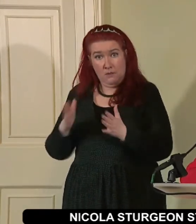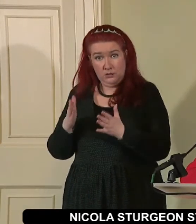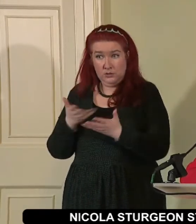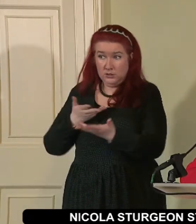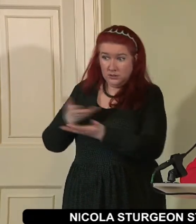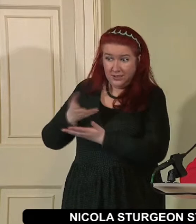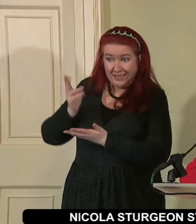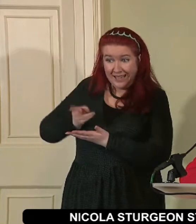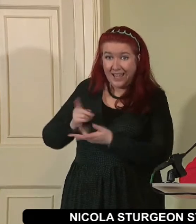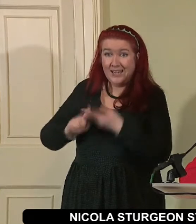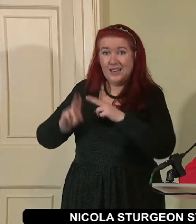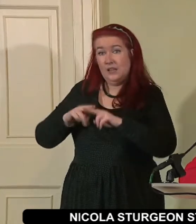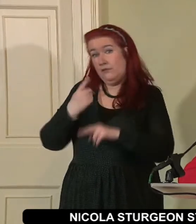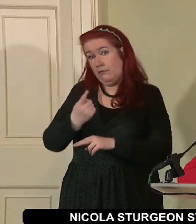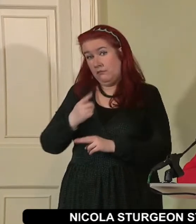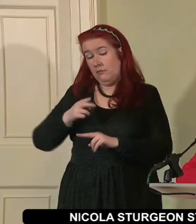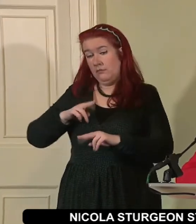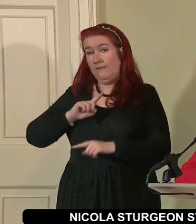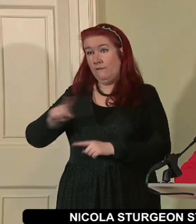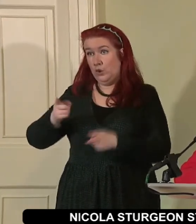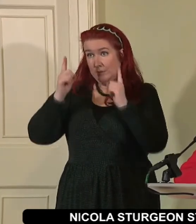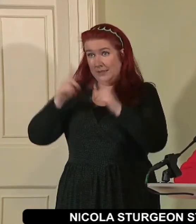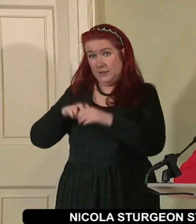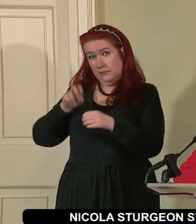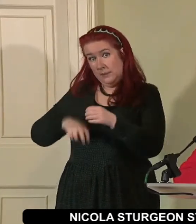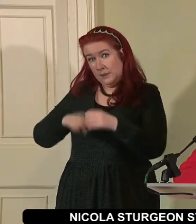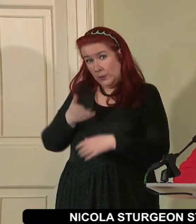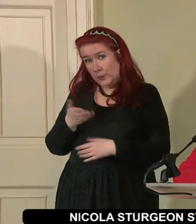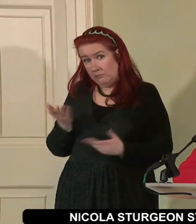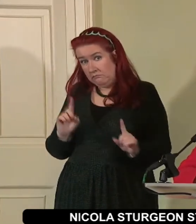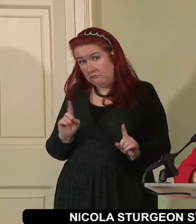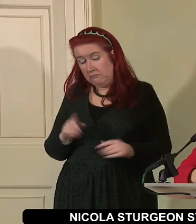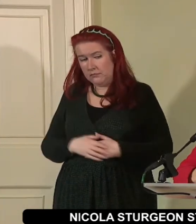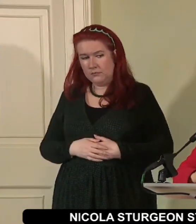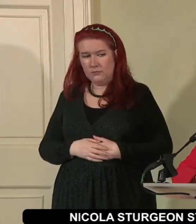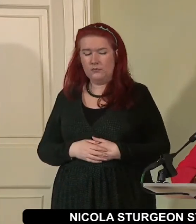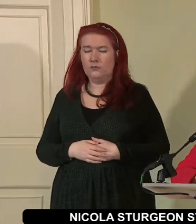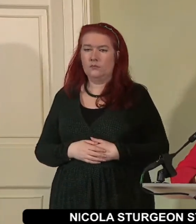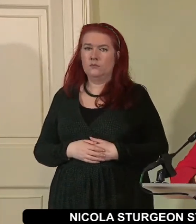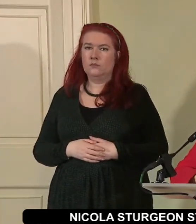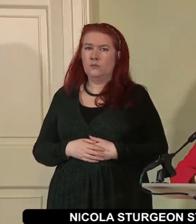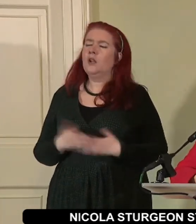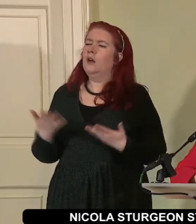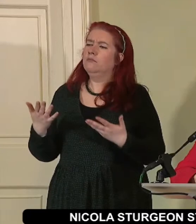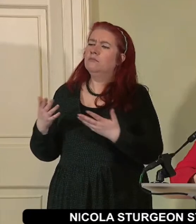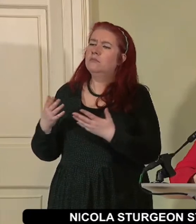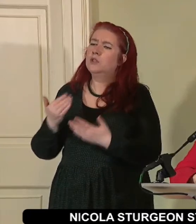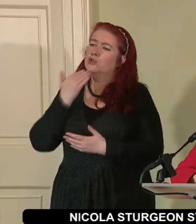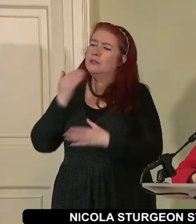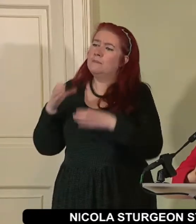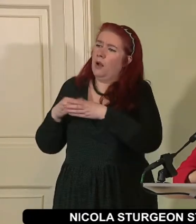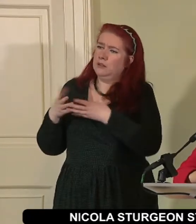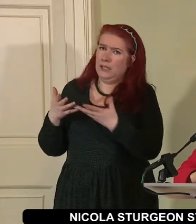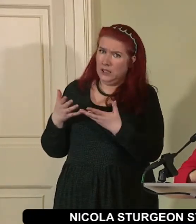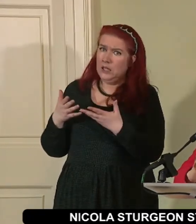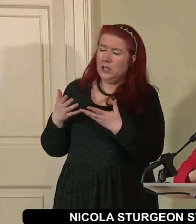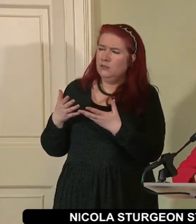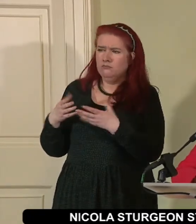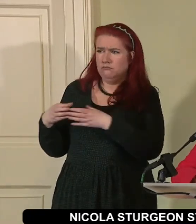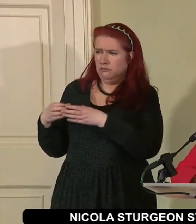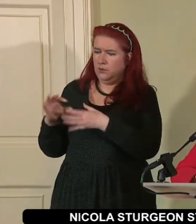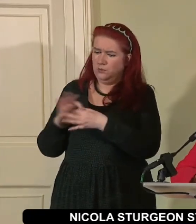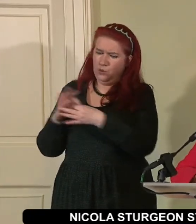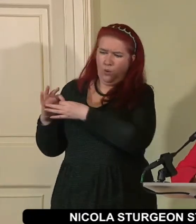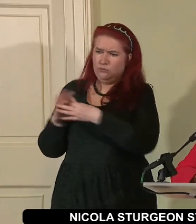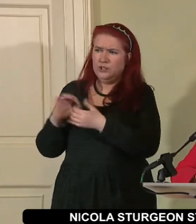if you as First Minister are no longer in that role? The cooperation agreement stands. I'm not going to try to